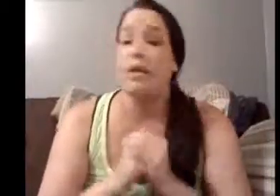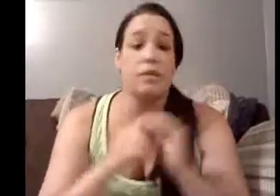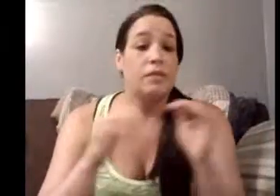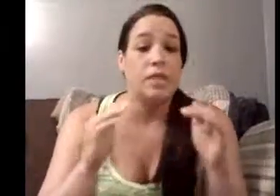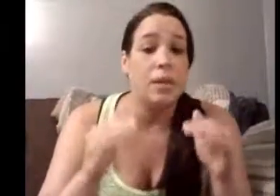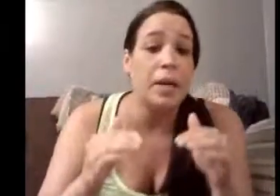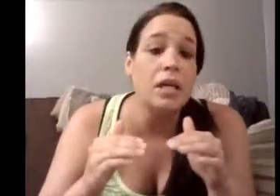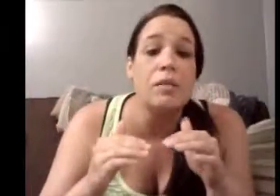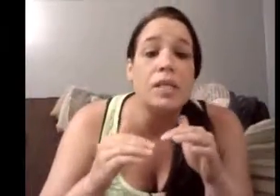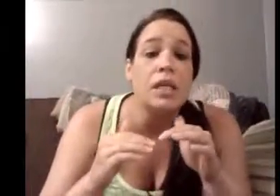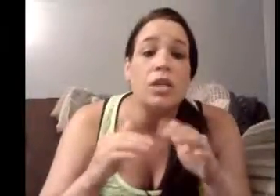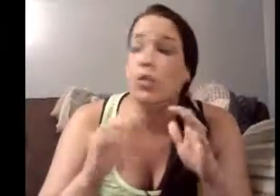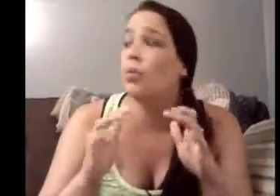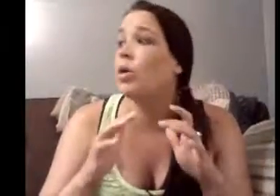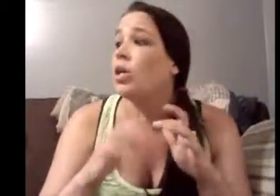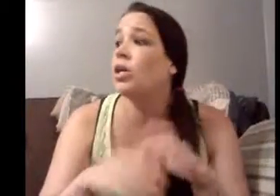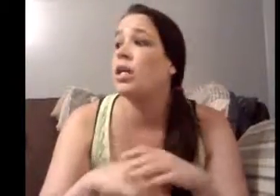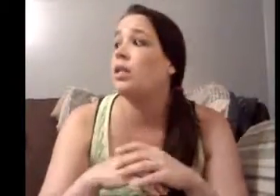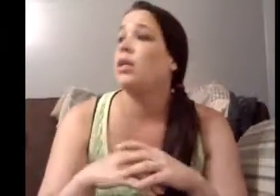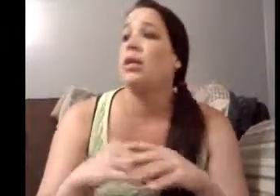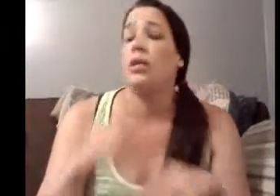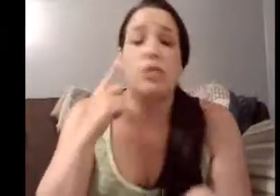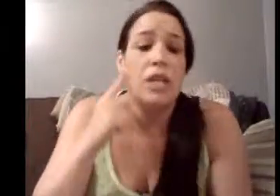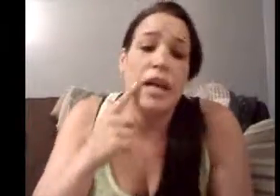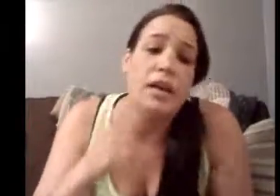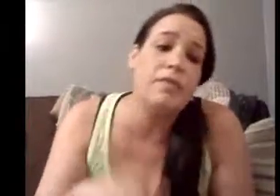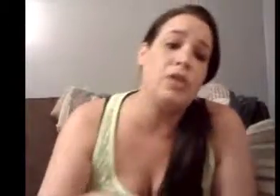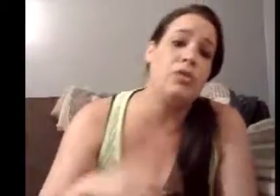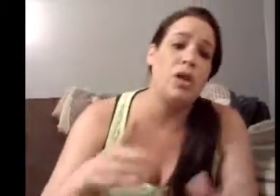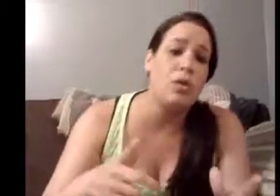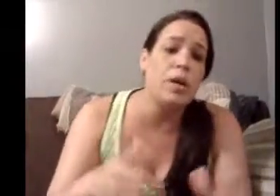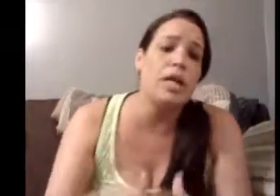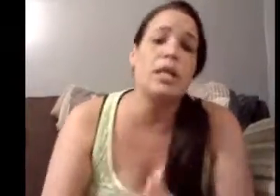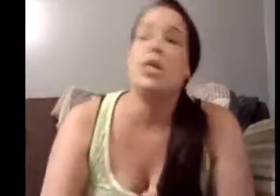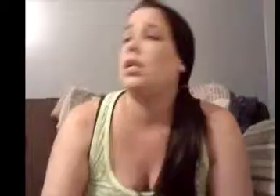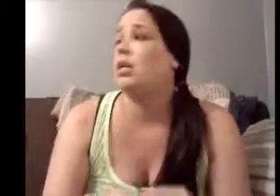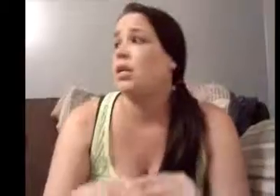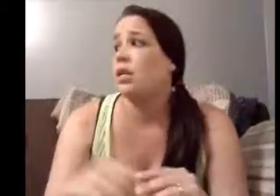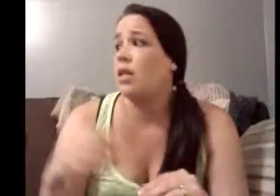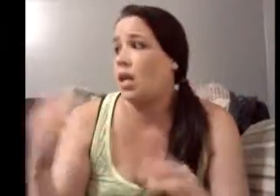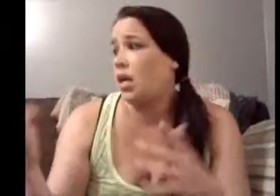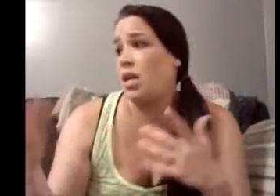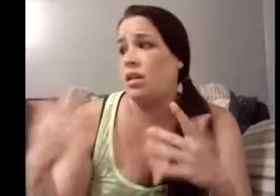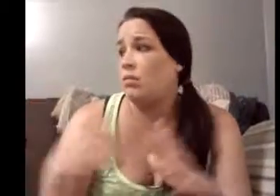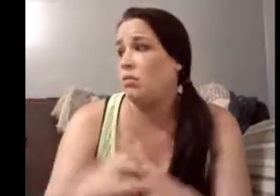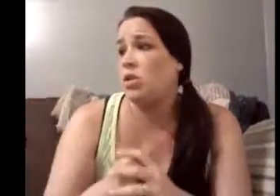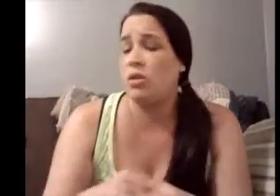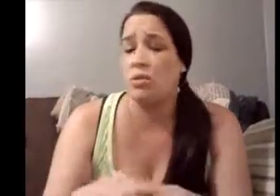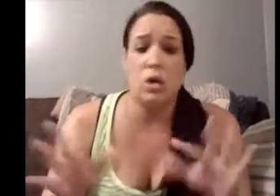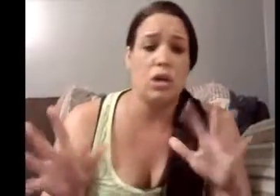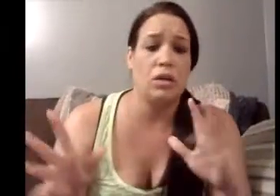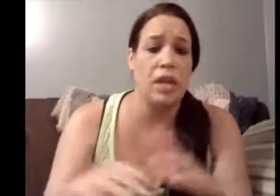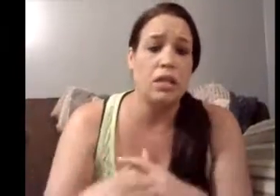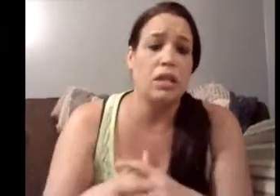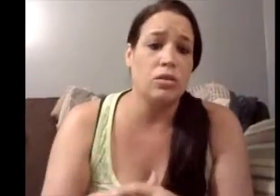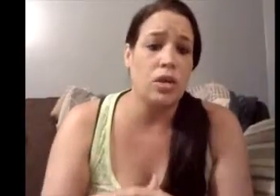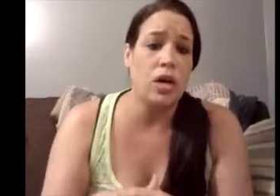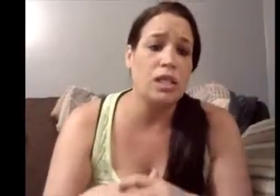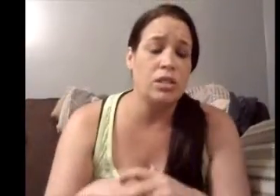If somebody comes in and you're at work and they're deaf and you know it, and they're walking around like they're lost and you